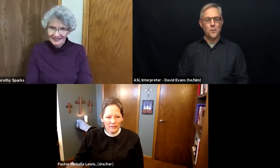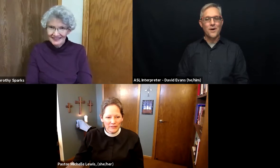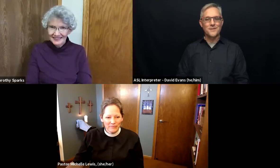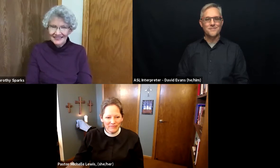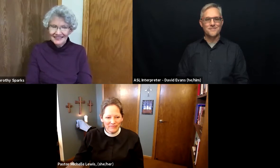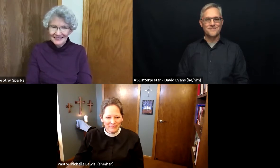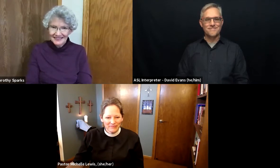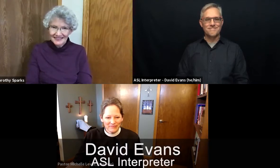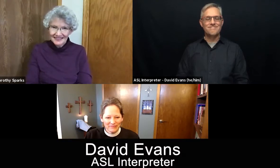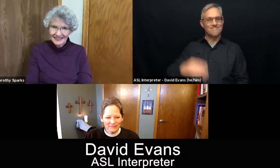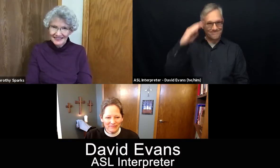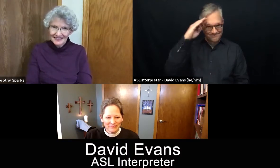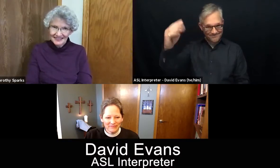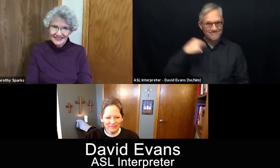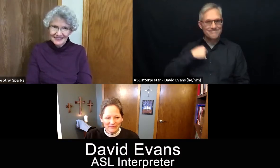Welcome.